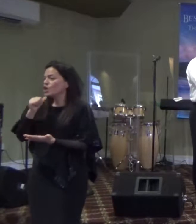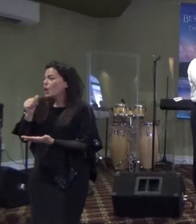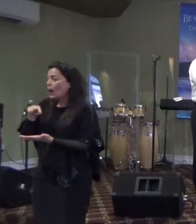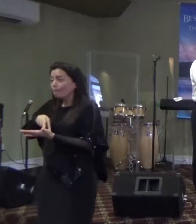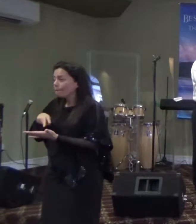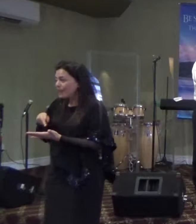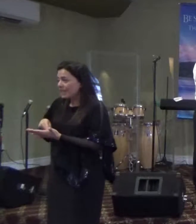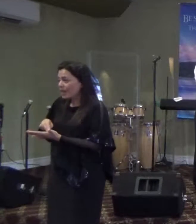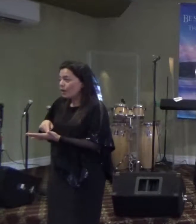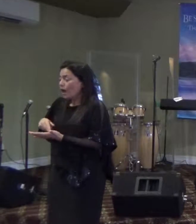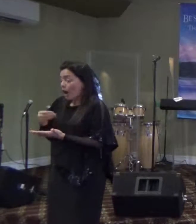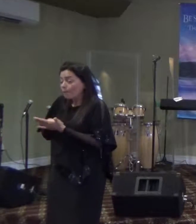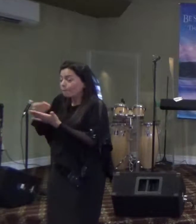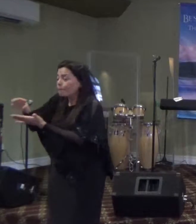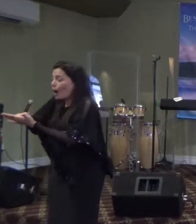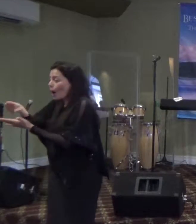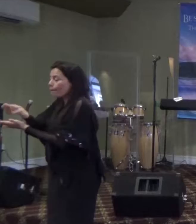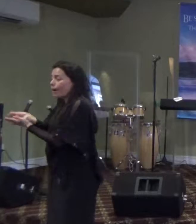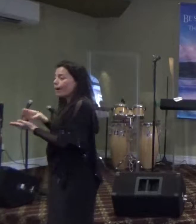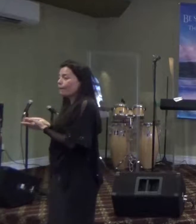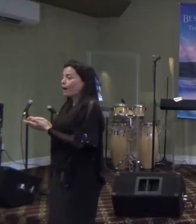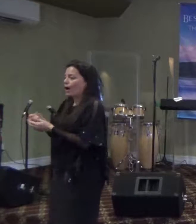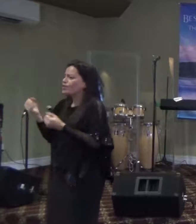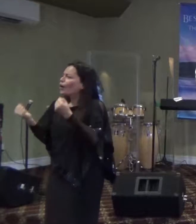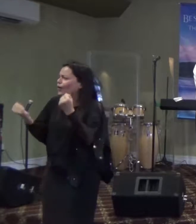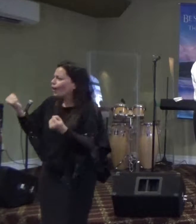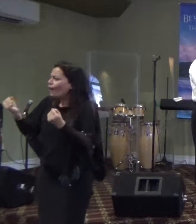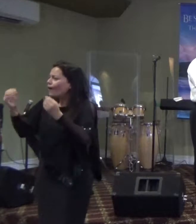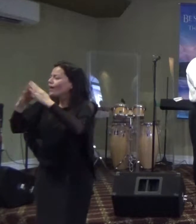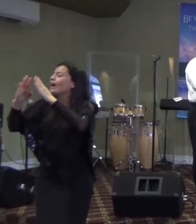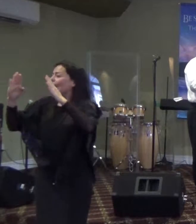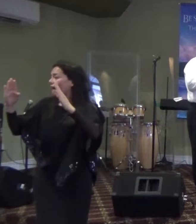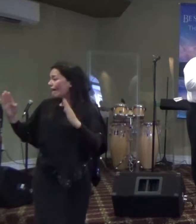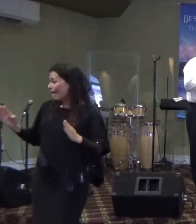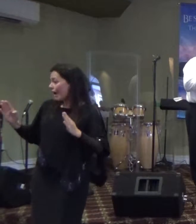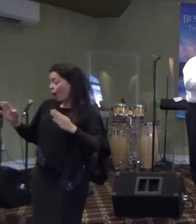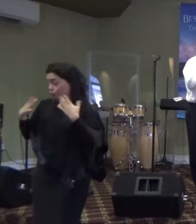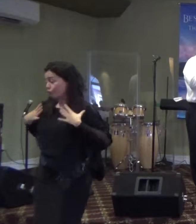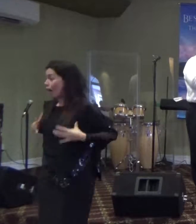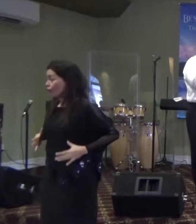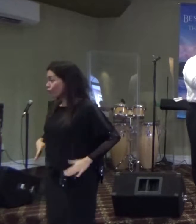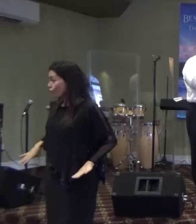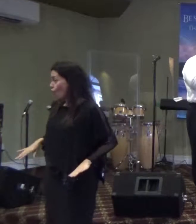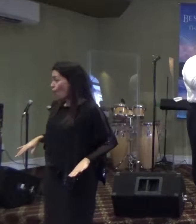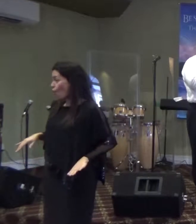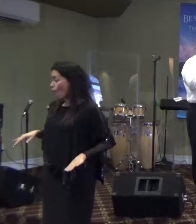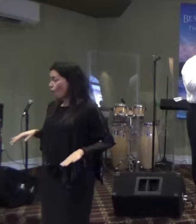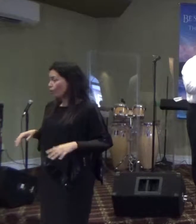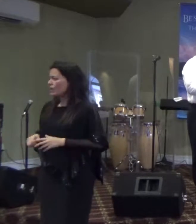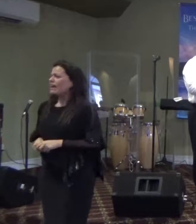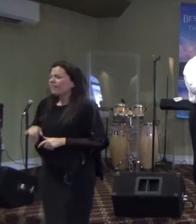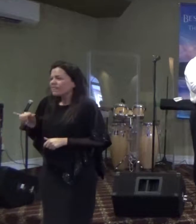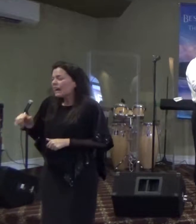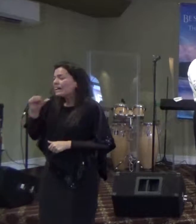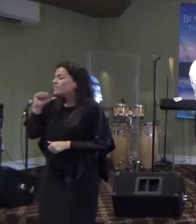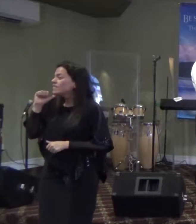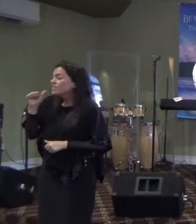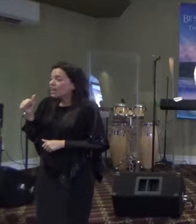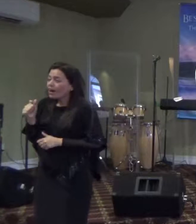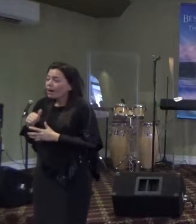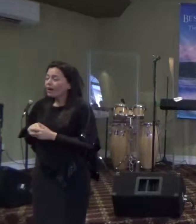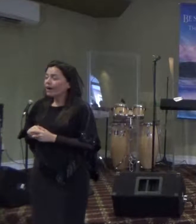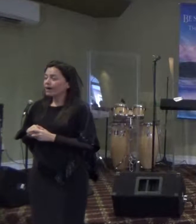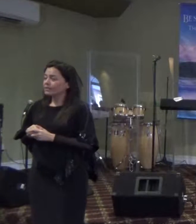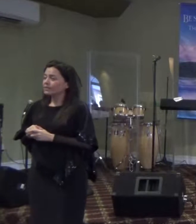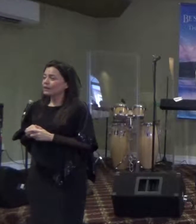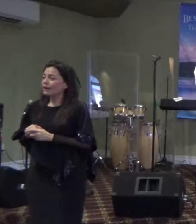Dice Cristo, en eso no consiste la Jesus vida. says that is not what life is about. Ese no es el objeto de la That vida. is not the objective of